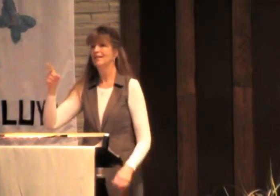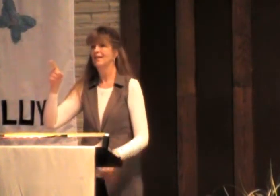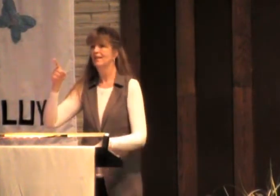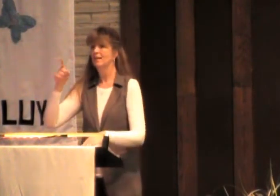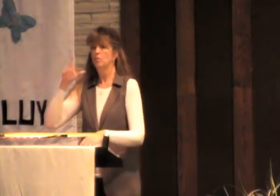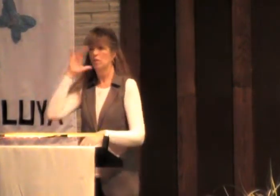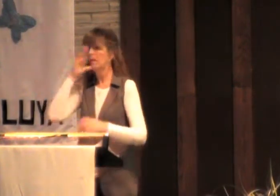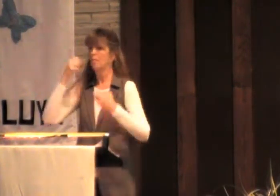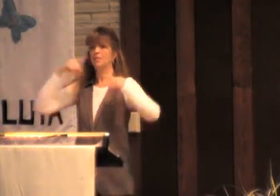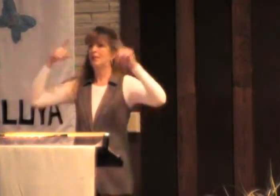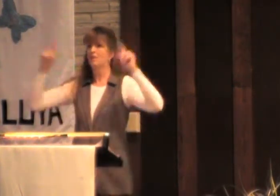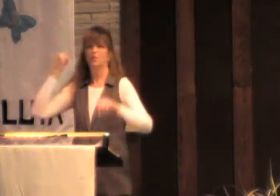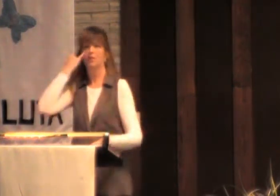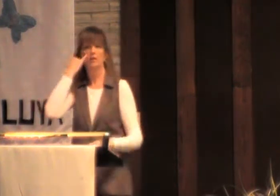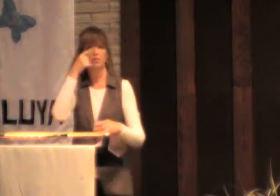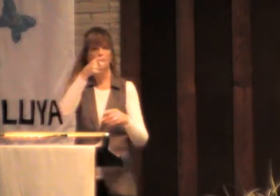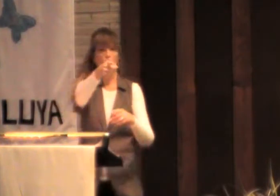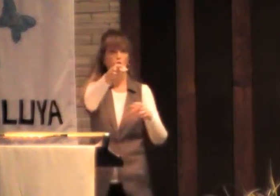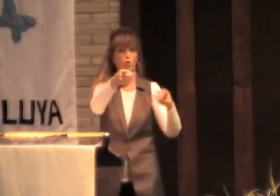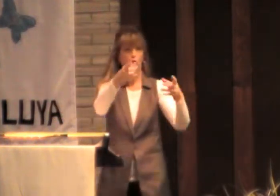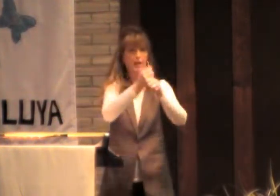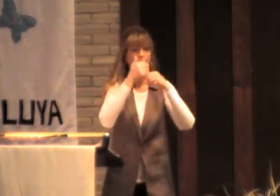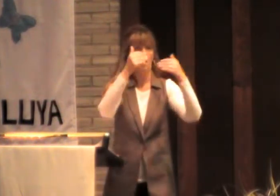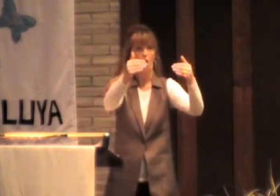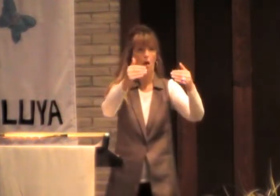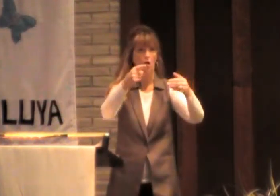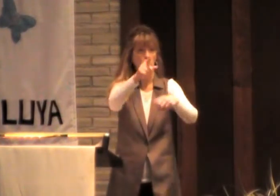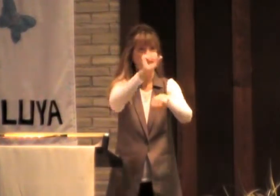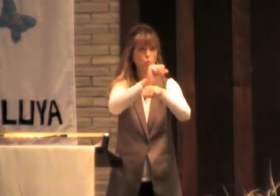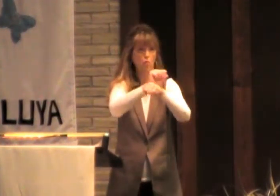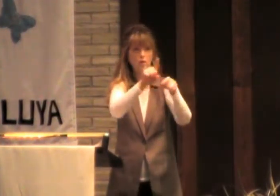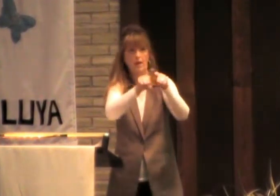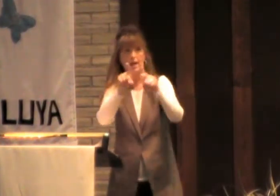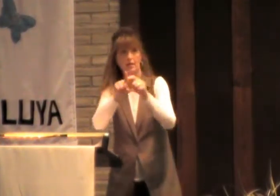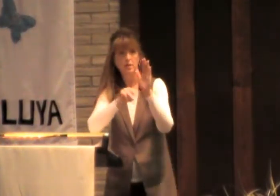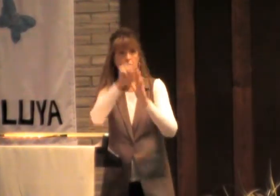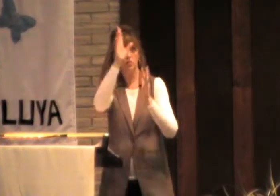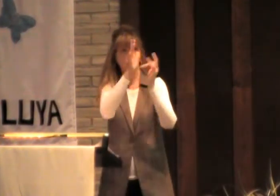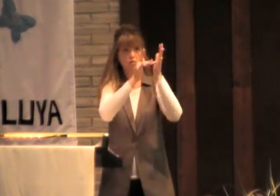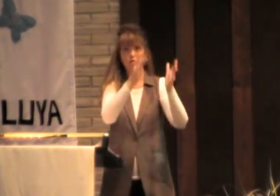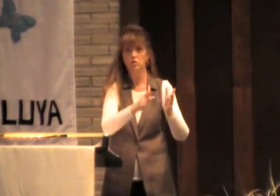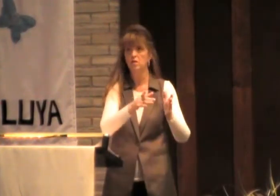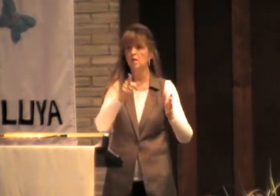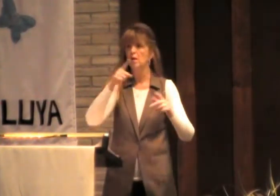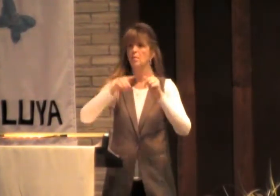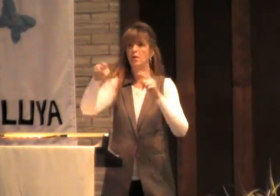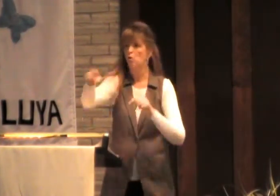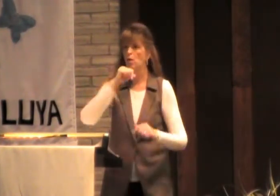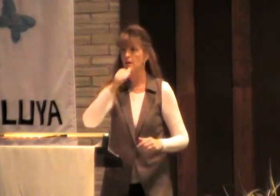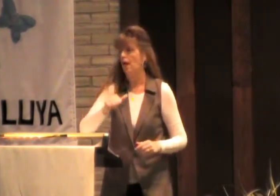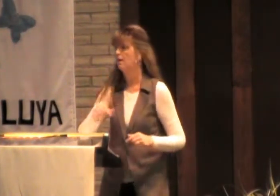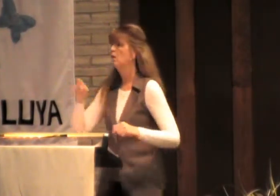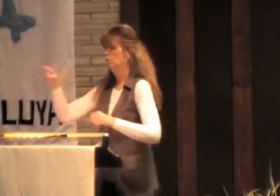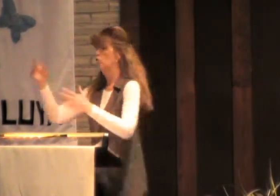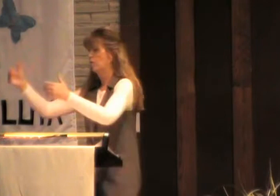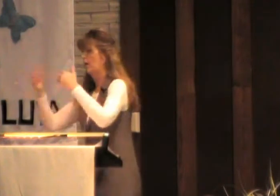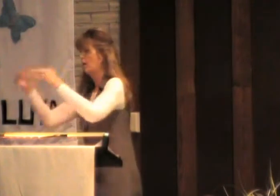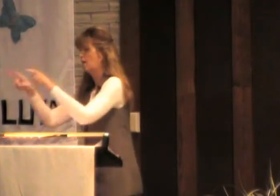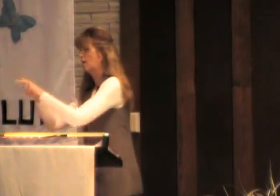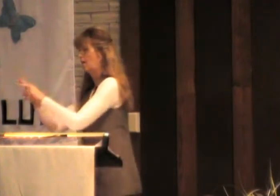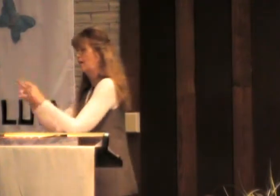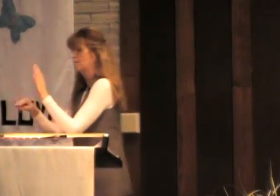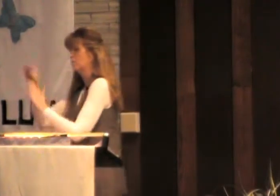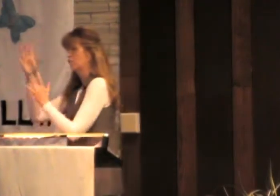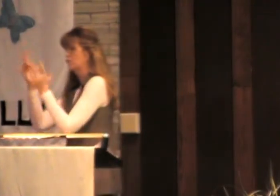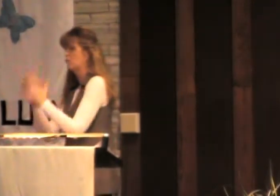Not some of you. Wouldn't be successful if just you did it. You did your work as a mature Christian, and then, but you don't, and